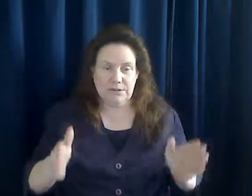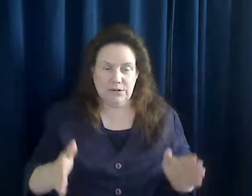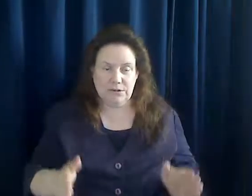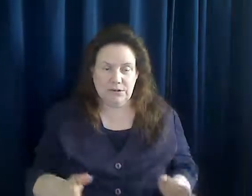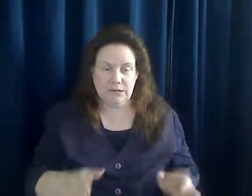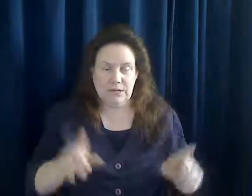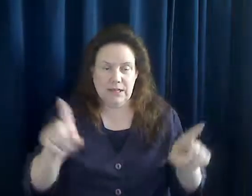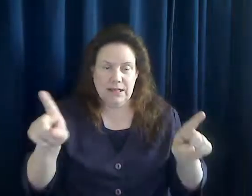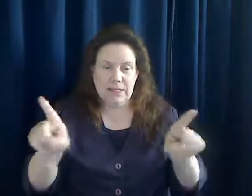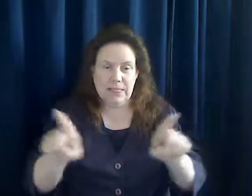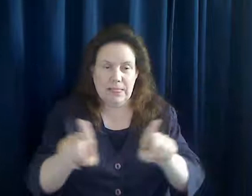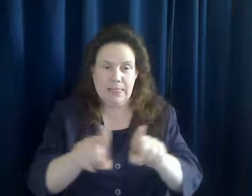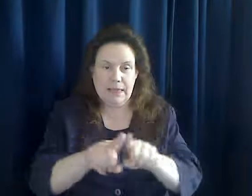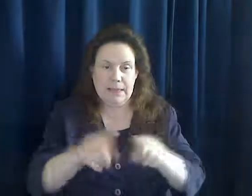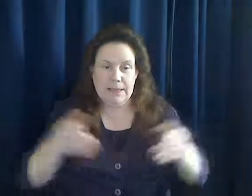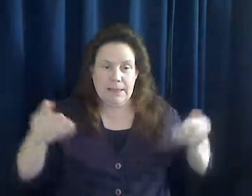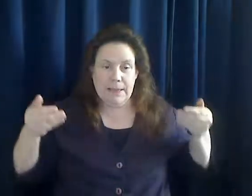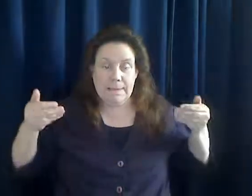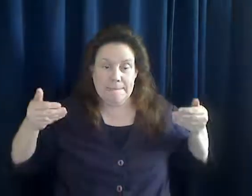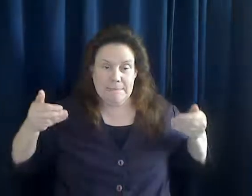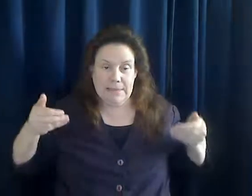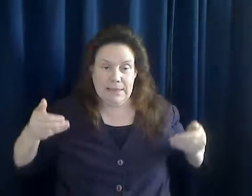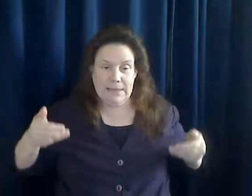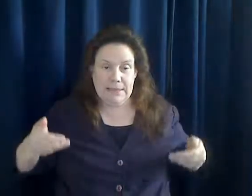sinner like me,